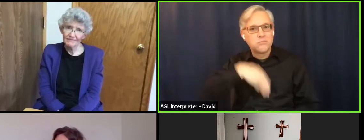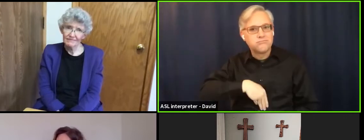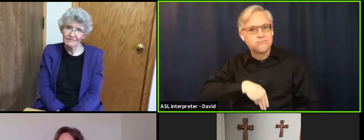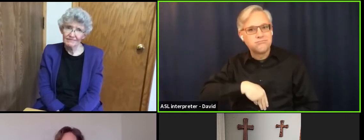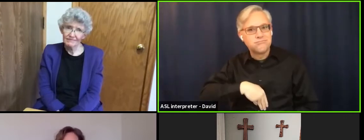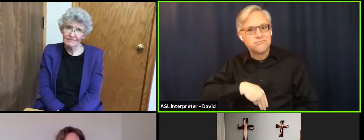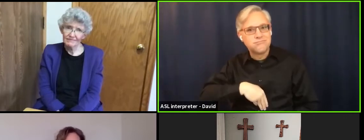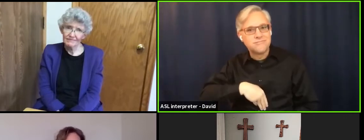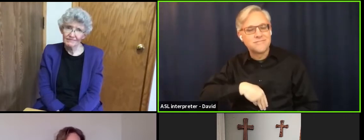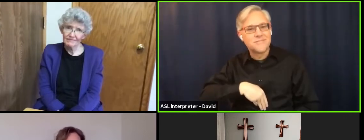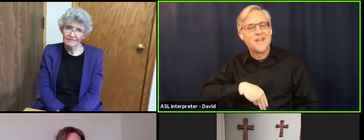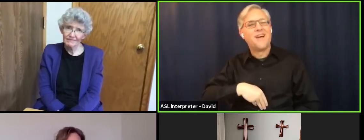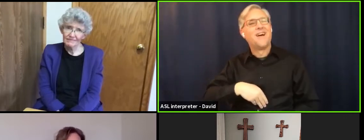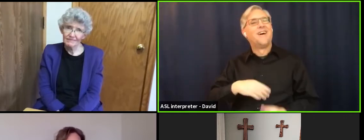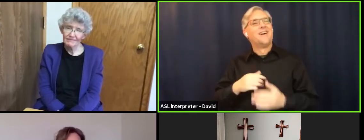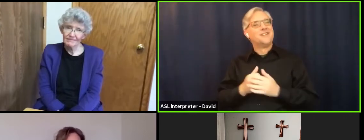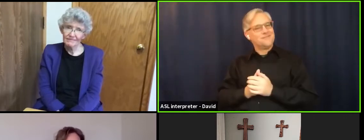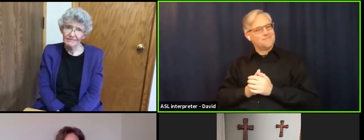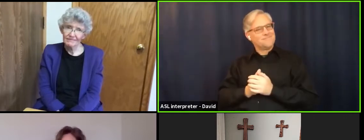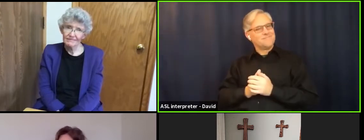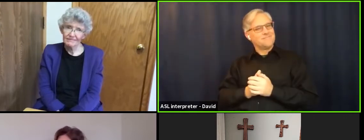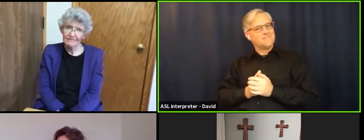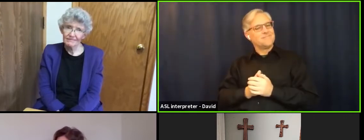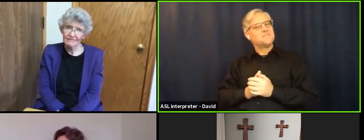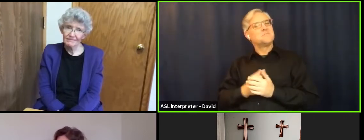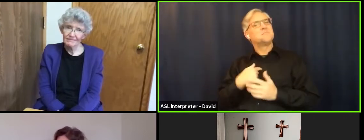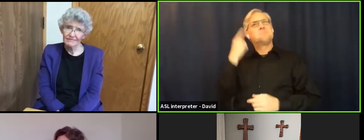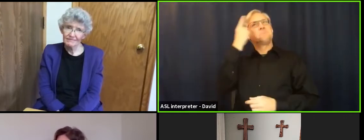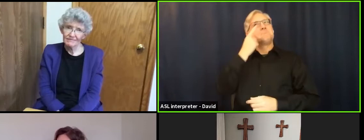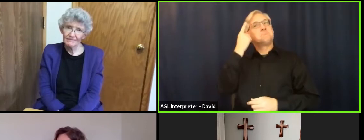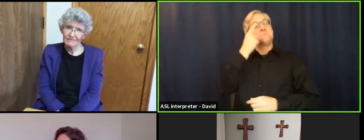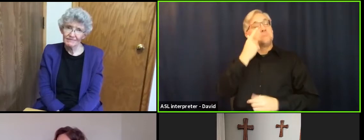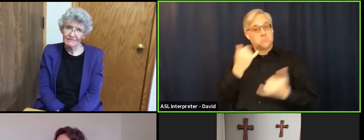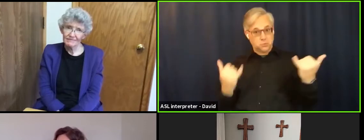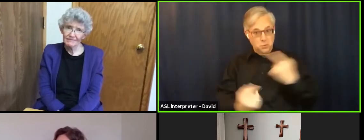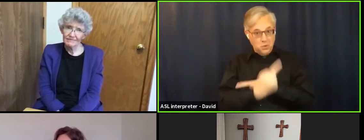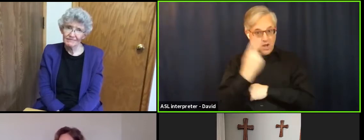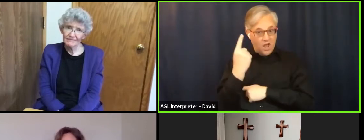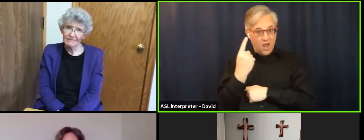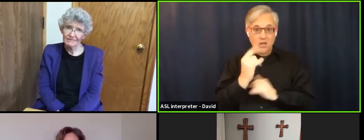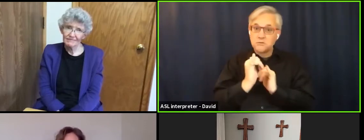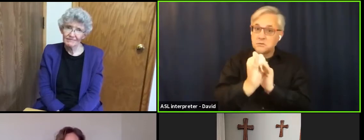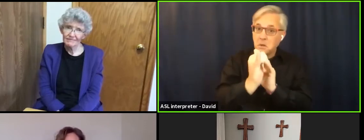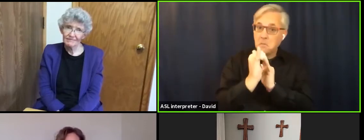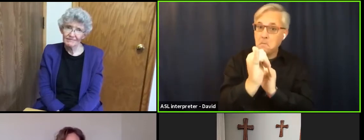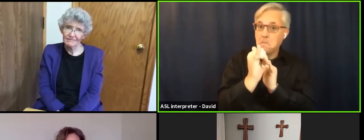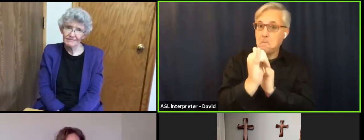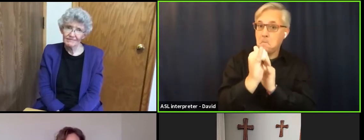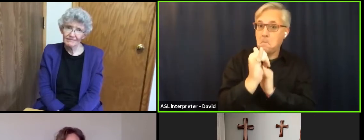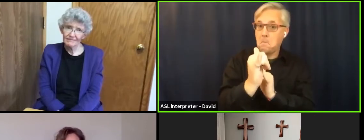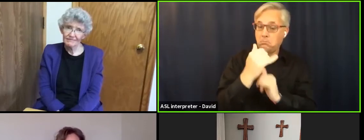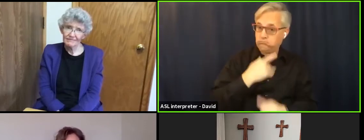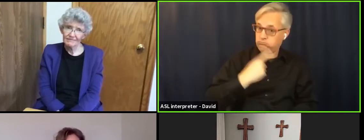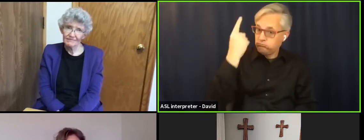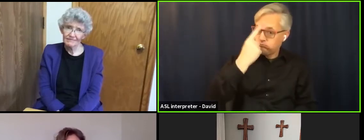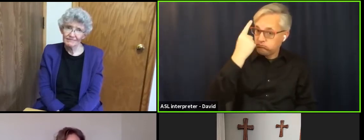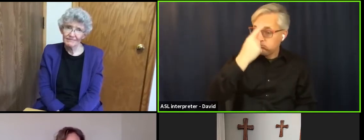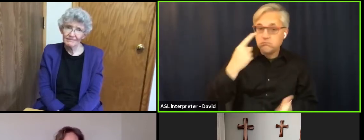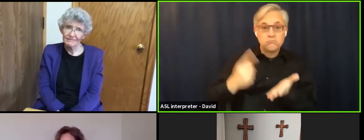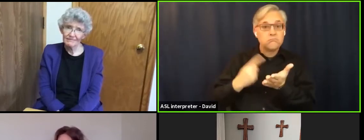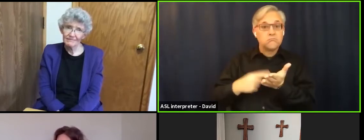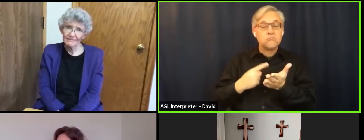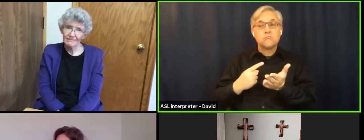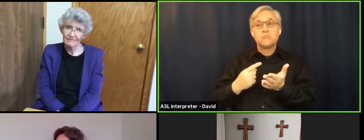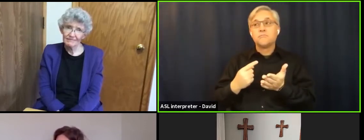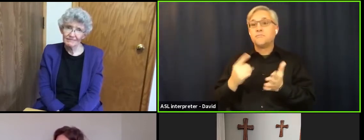And so I wonder if this happens to us. I wonder if Jesus joins us, walks